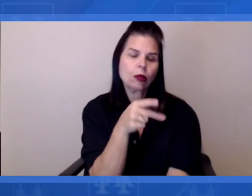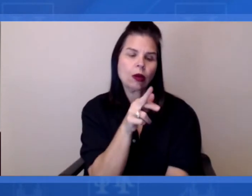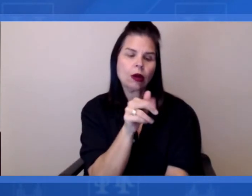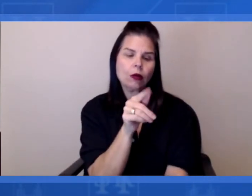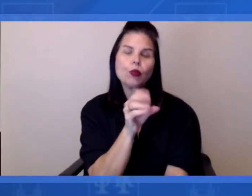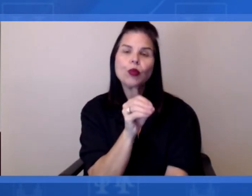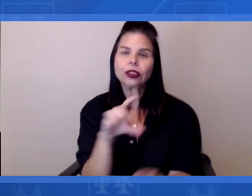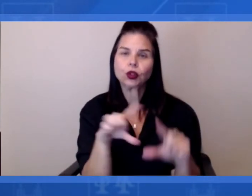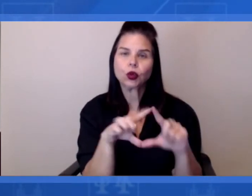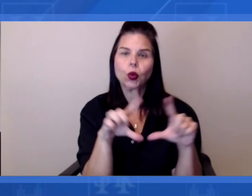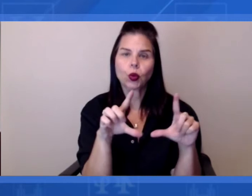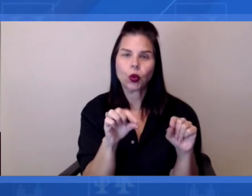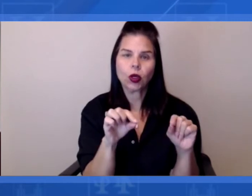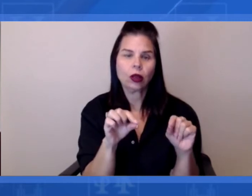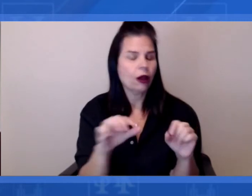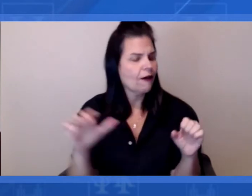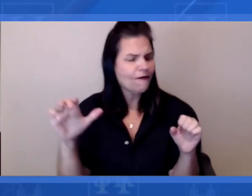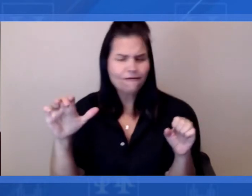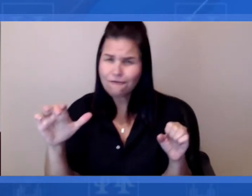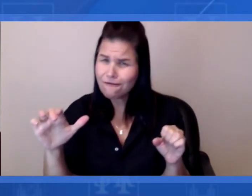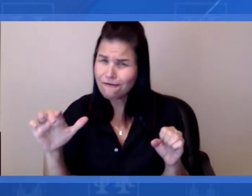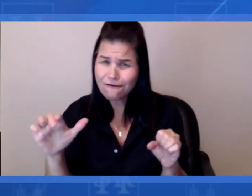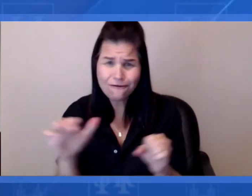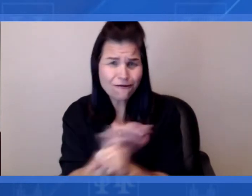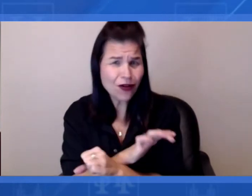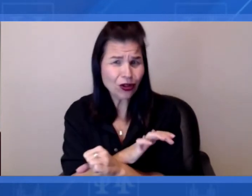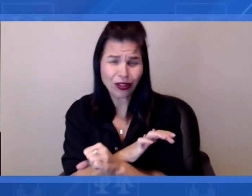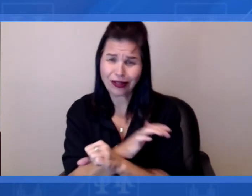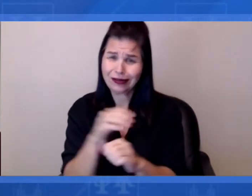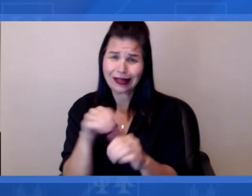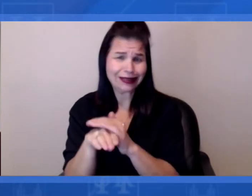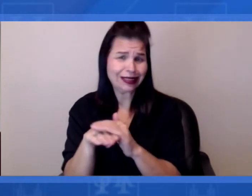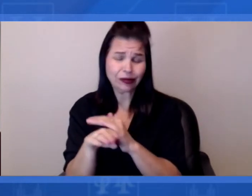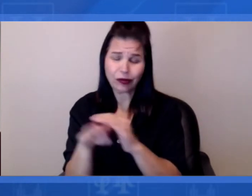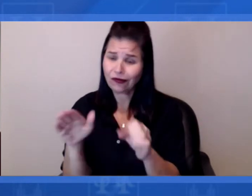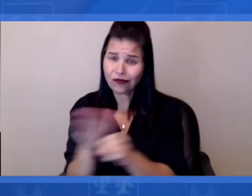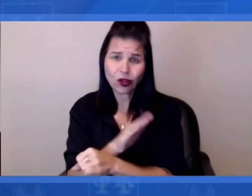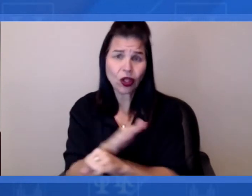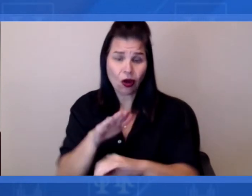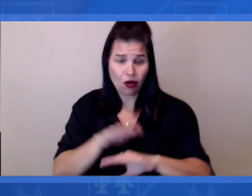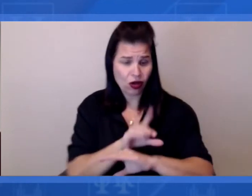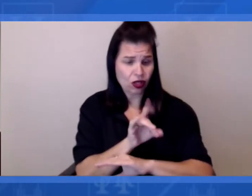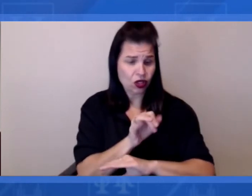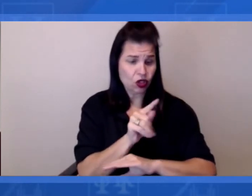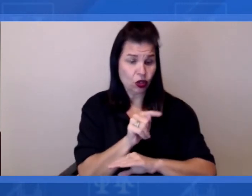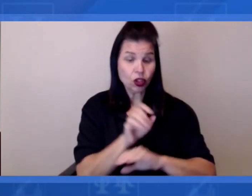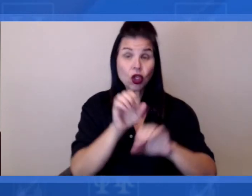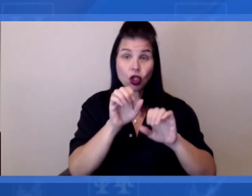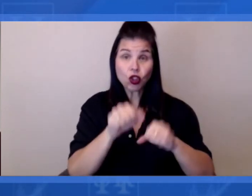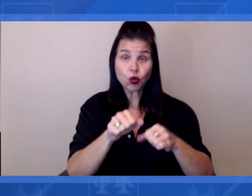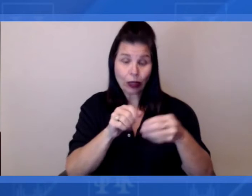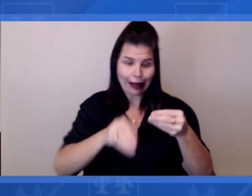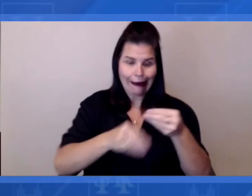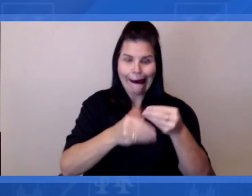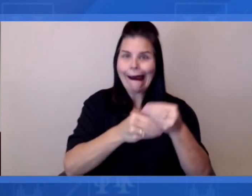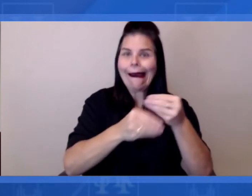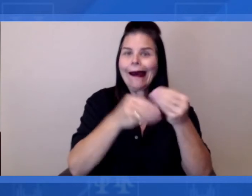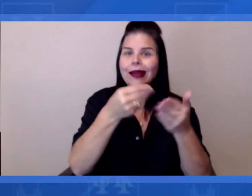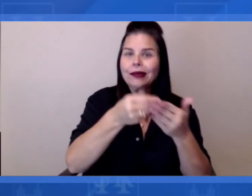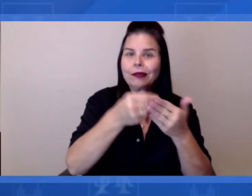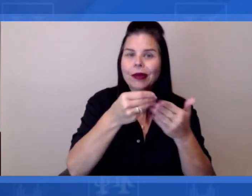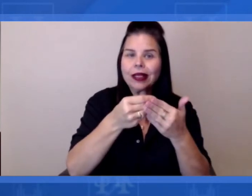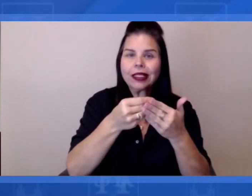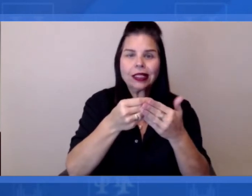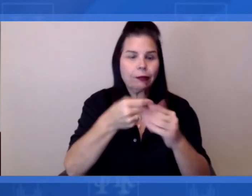Presto is now fully functional on DARTS, and you can easily load money or your monthly or